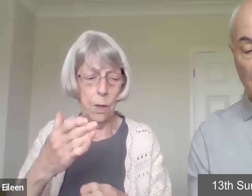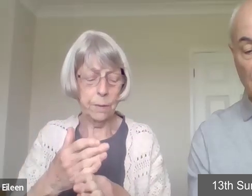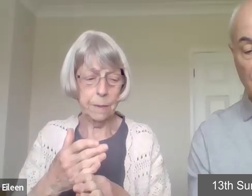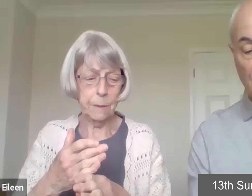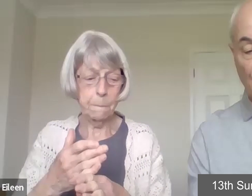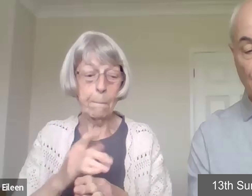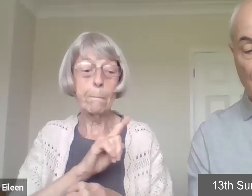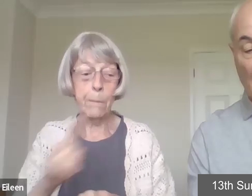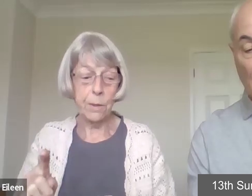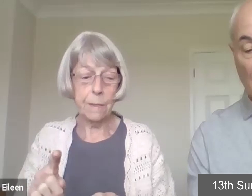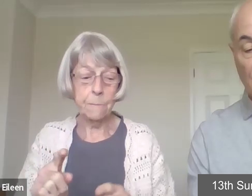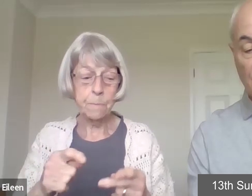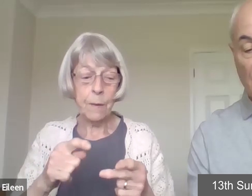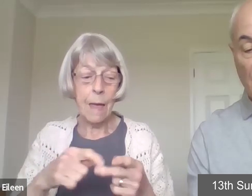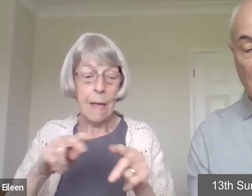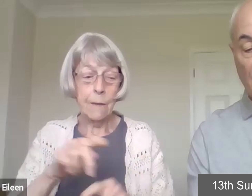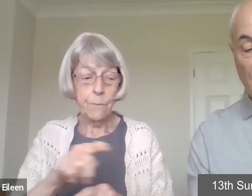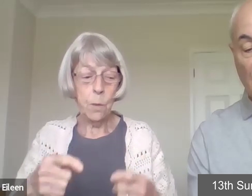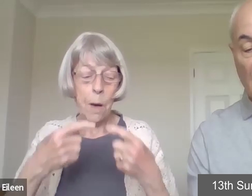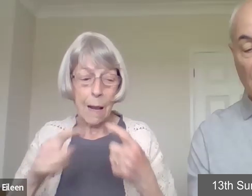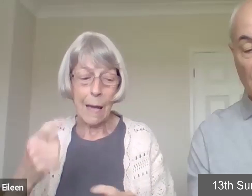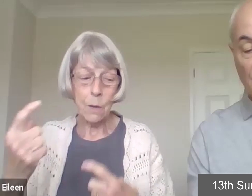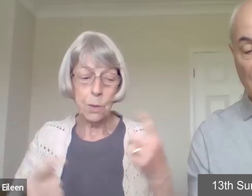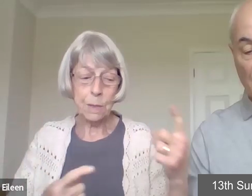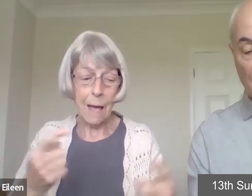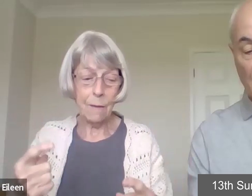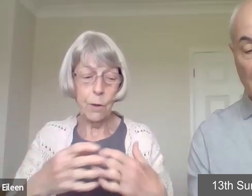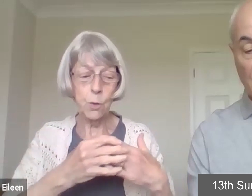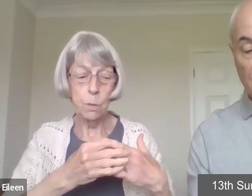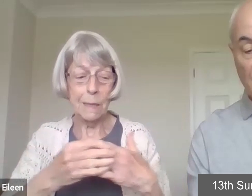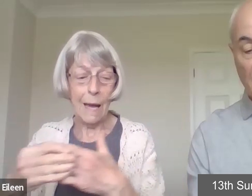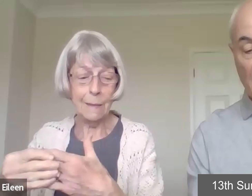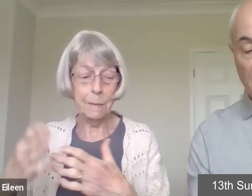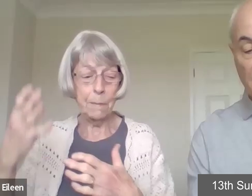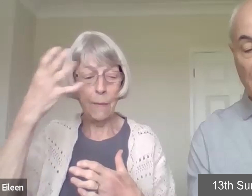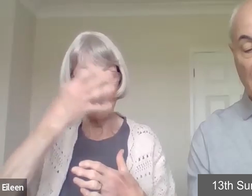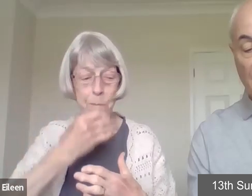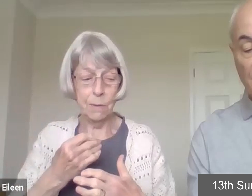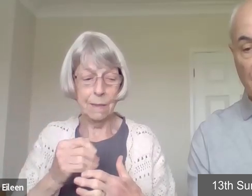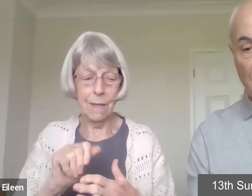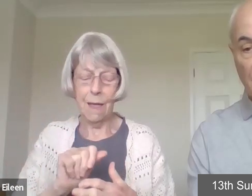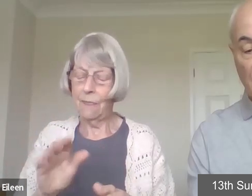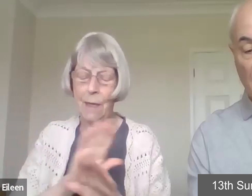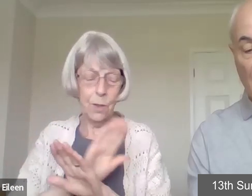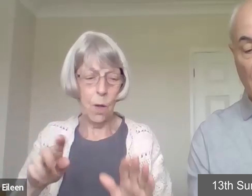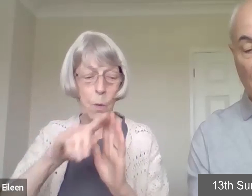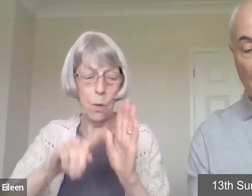work. But if you allow yourself to be guided by the Spirit, and no